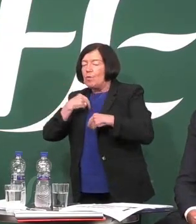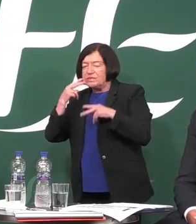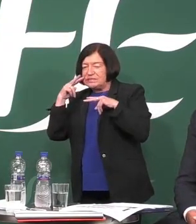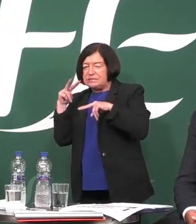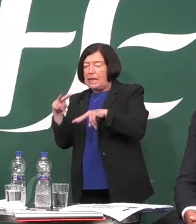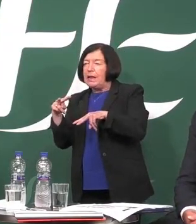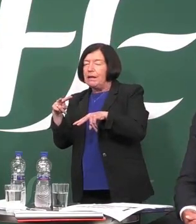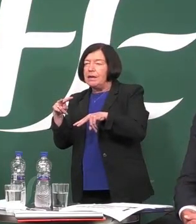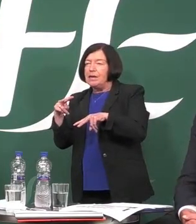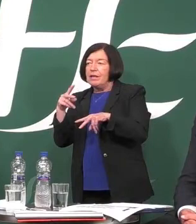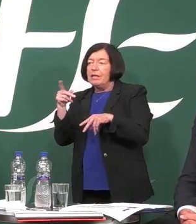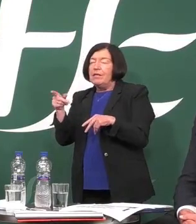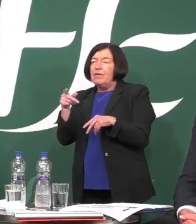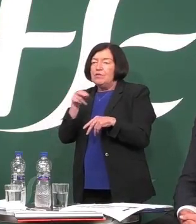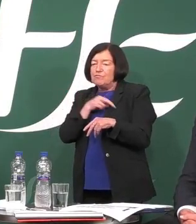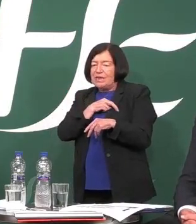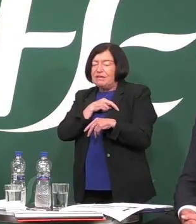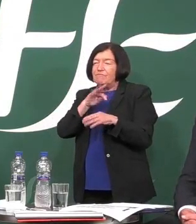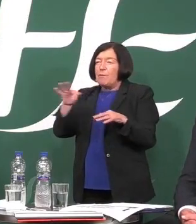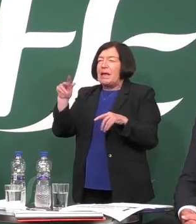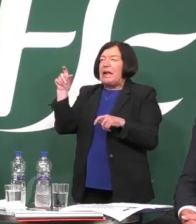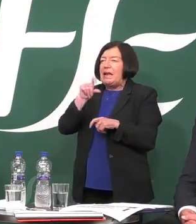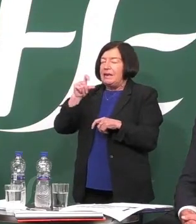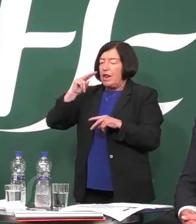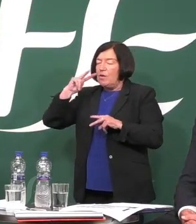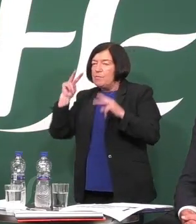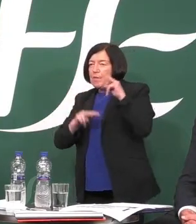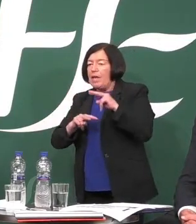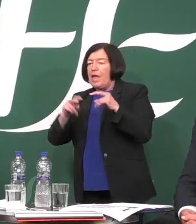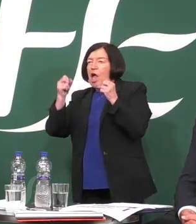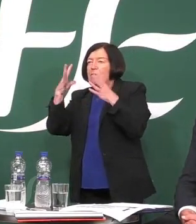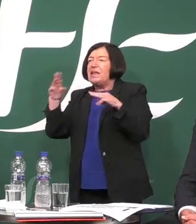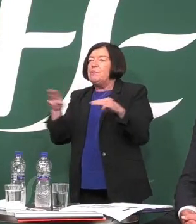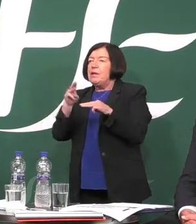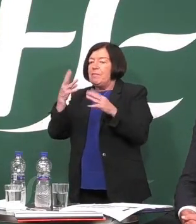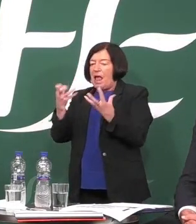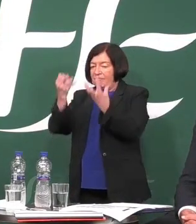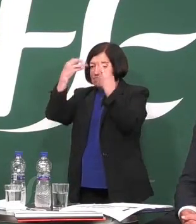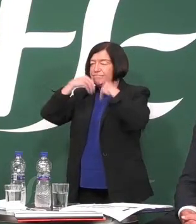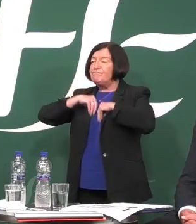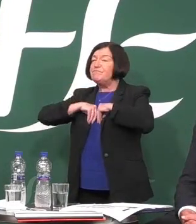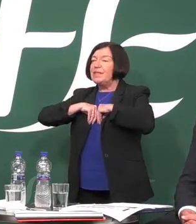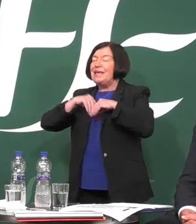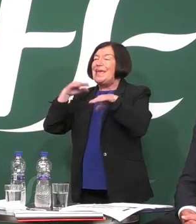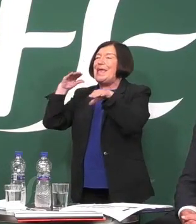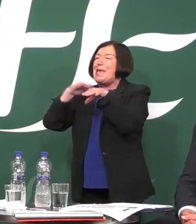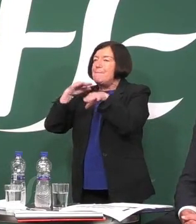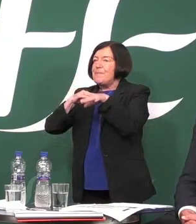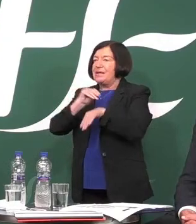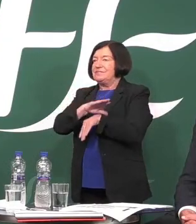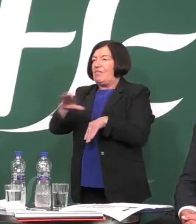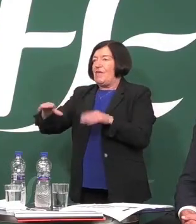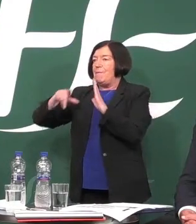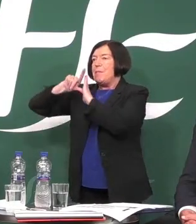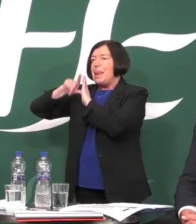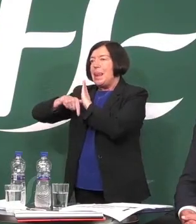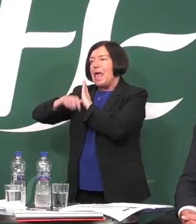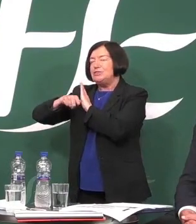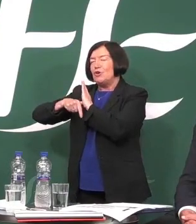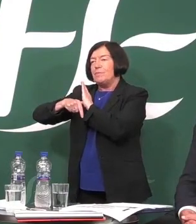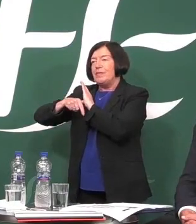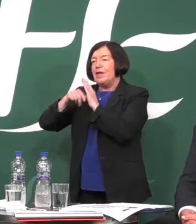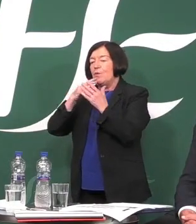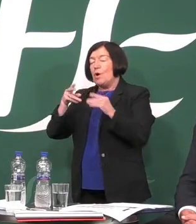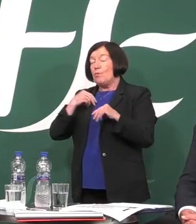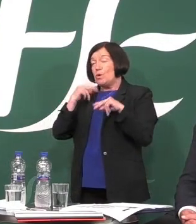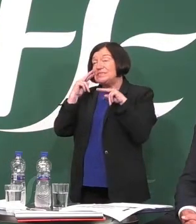what really matters from the clinical point of view is how many people get disease that impacts on them. And while